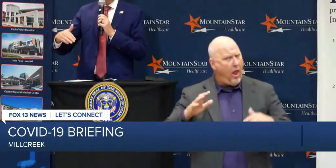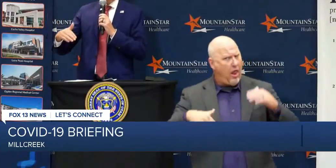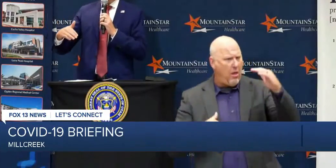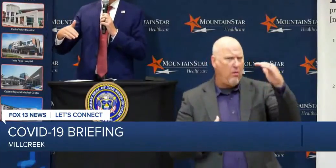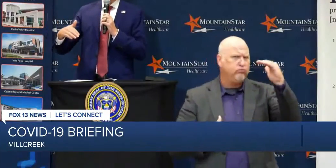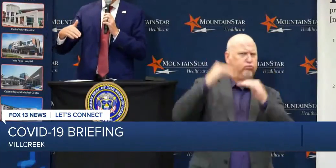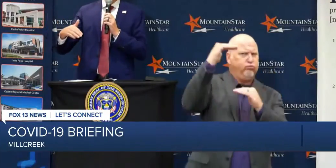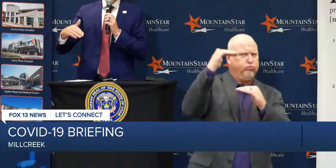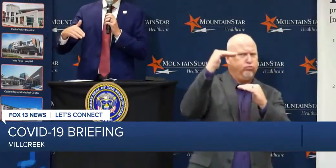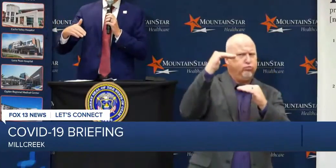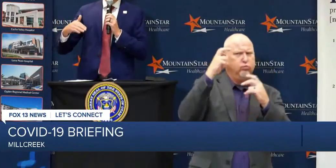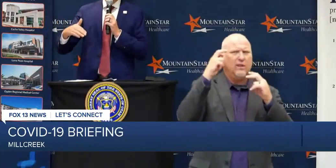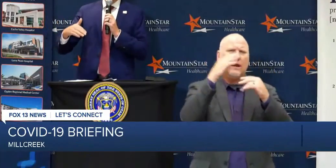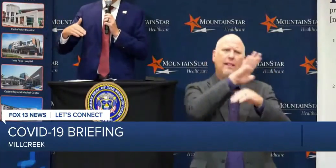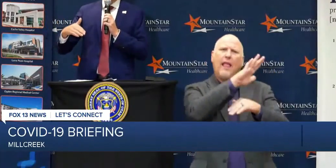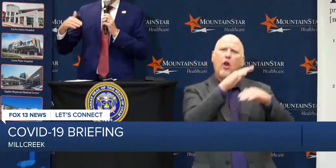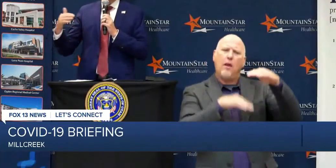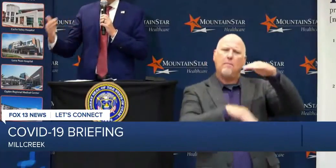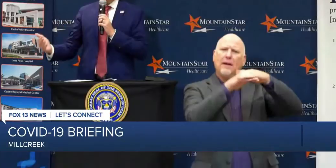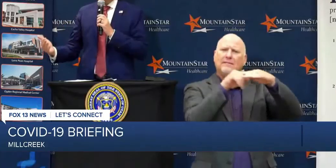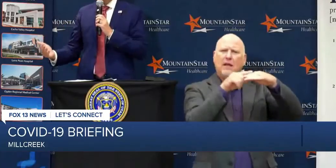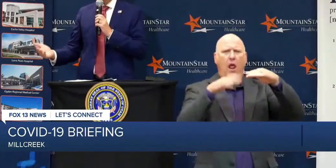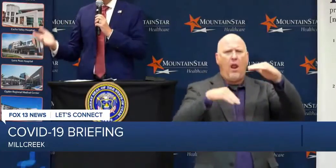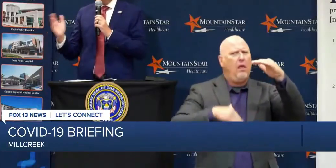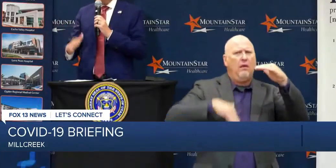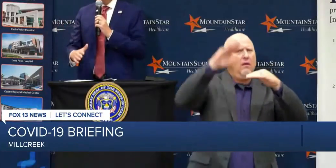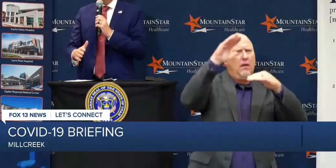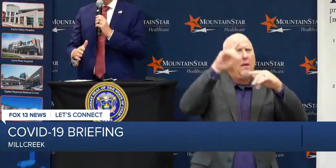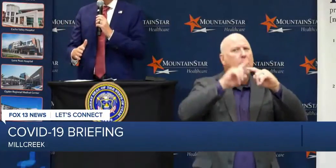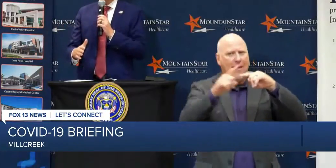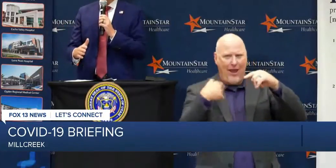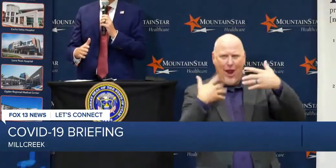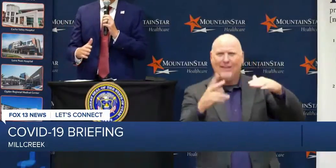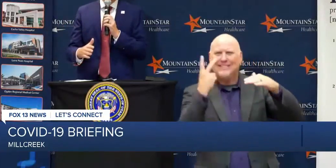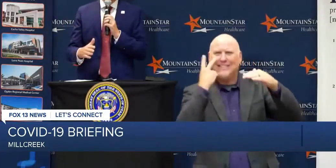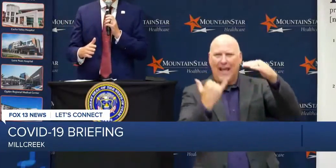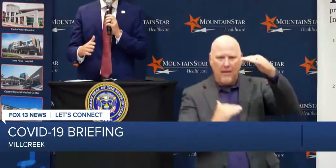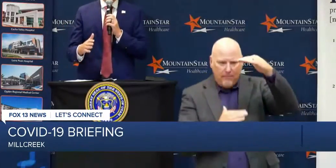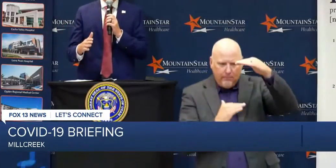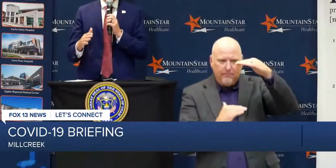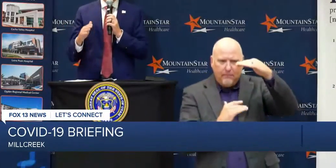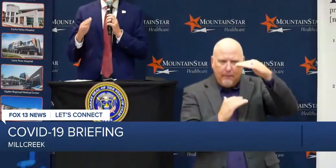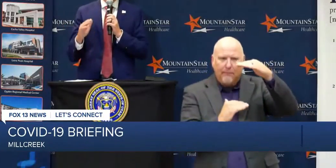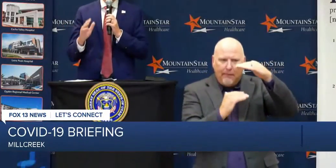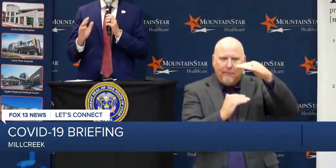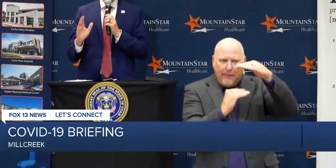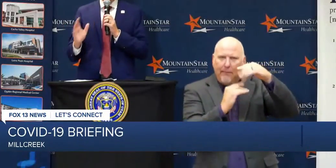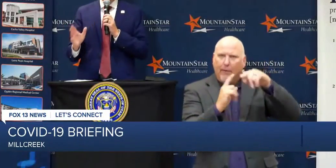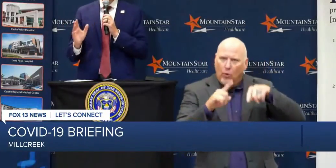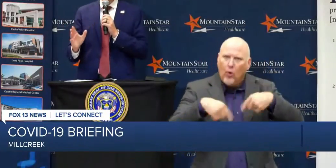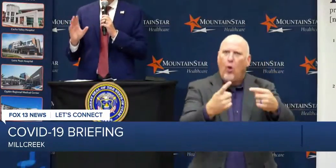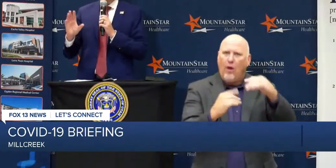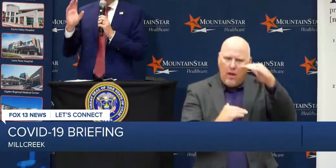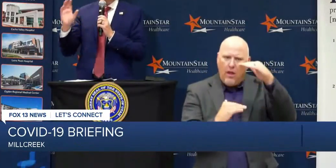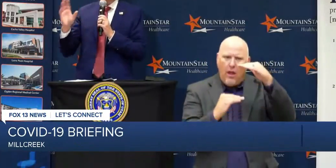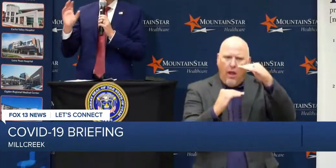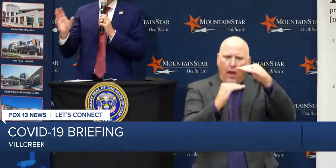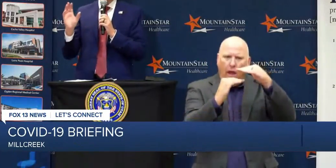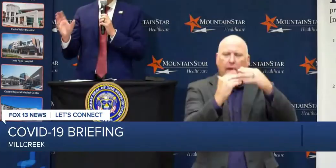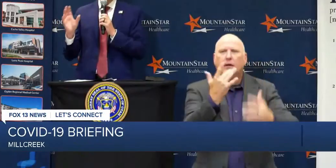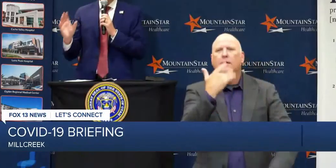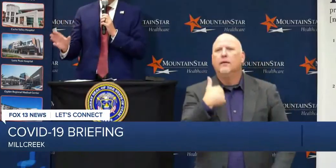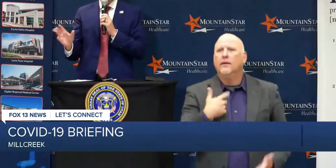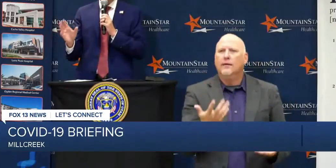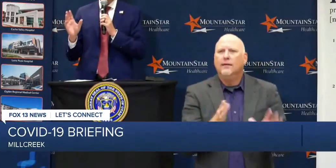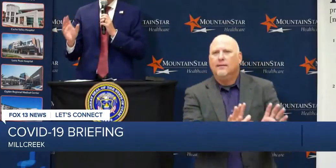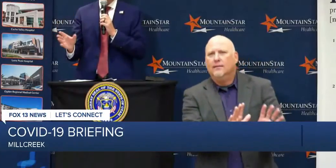point of our last surge prior to vaccines. Okay. We don't have as many. We were close to